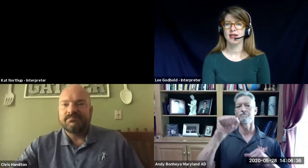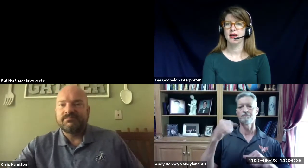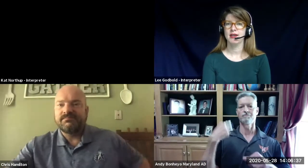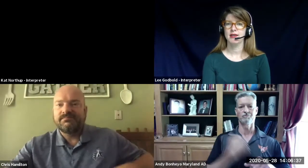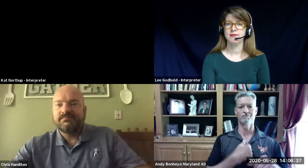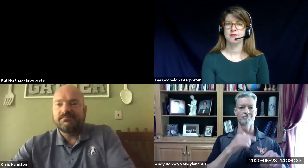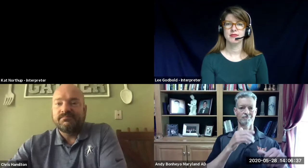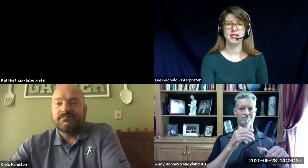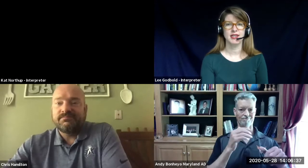Hi. Yeah.